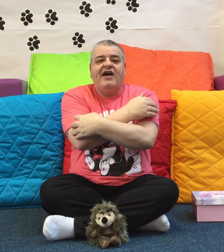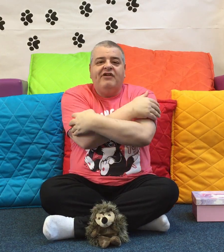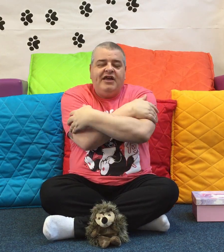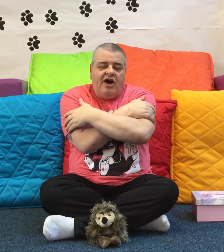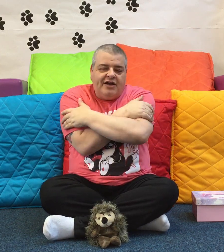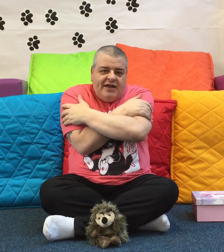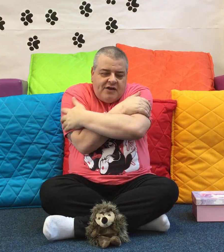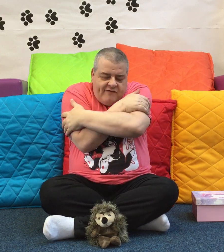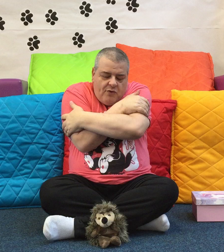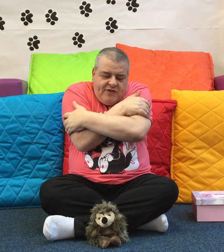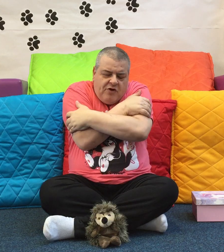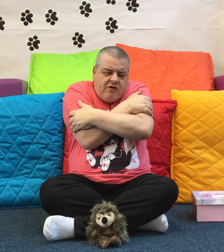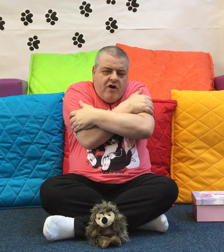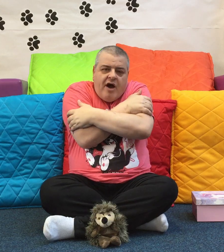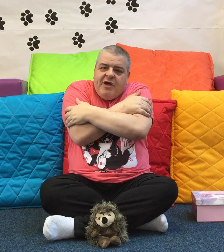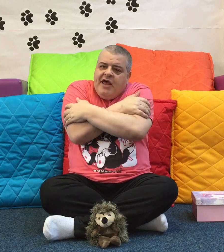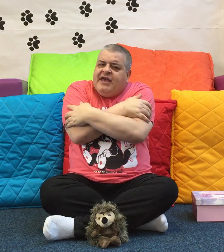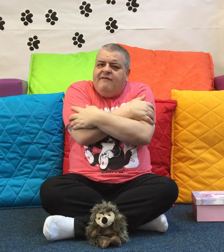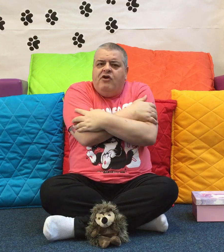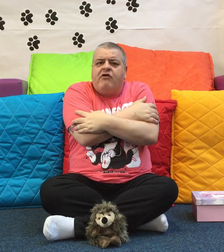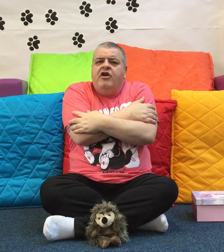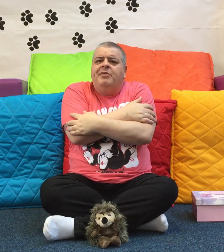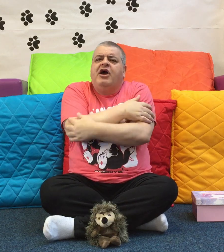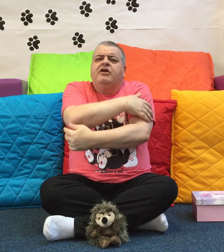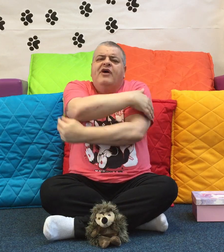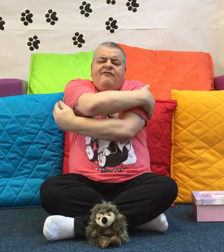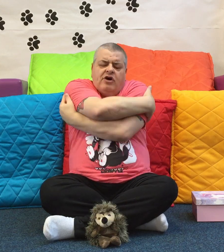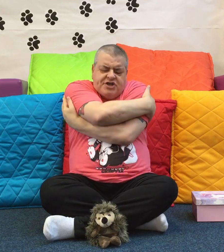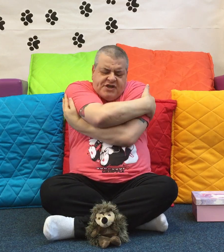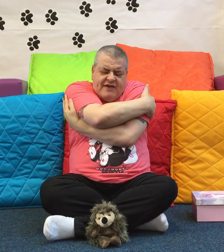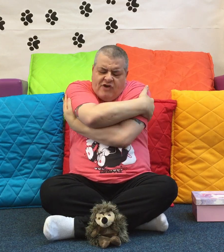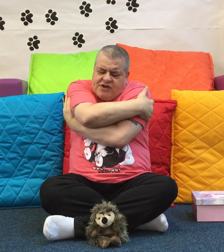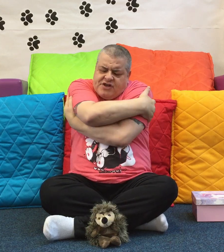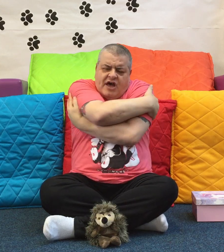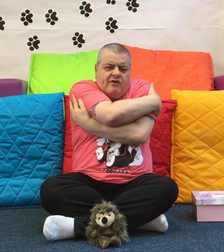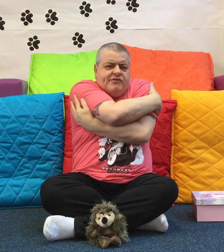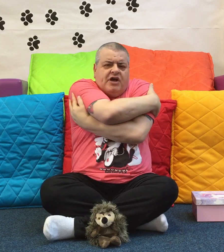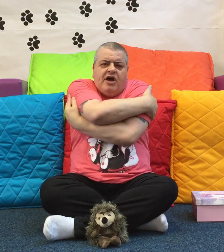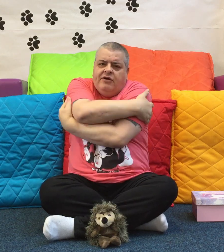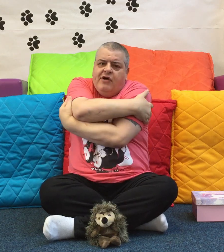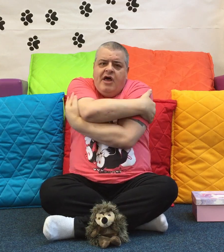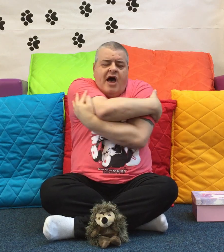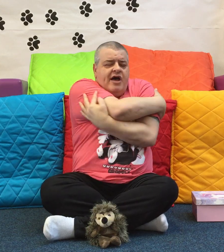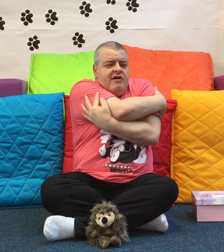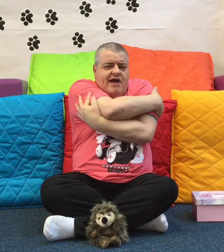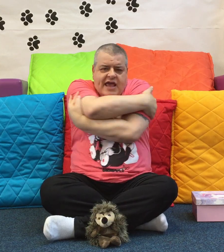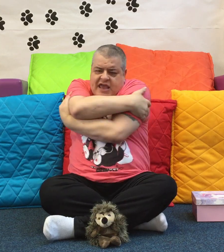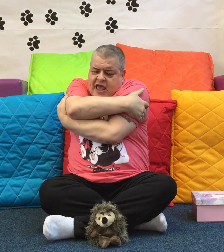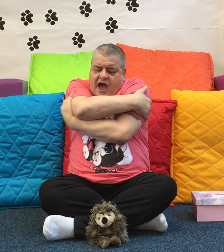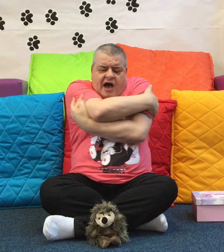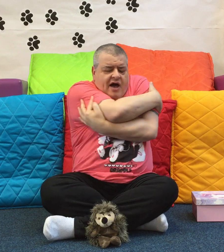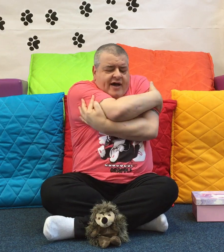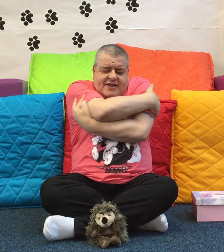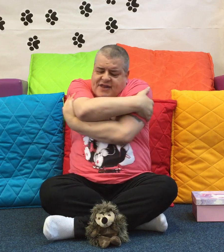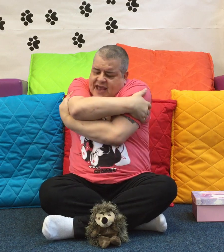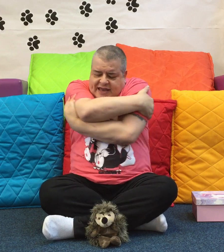very cuddly. So if you're with your grown-up, give your grown-up a cuddle. If not, just give yourselves a cuddle. Are you ready? A teddy